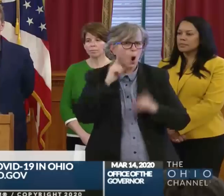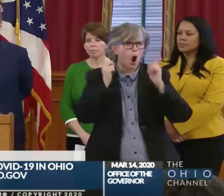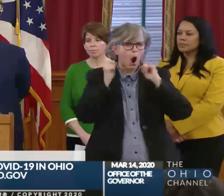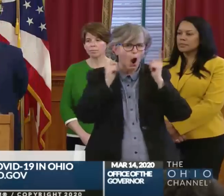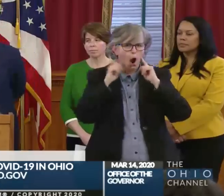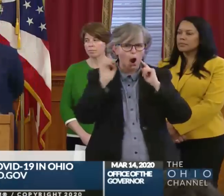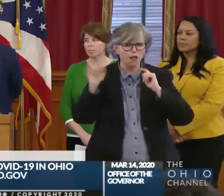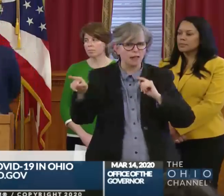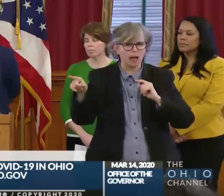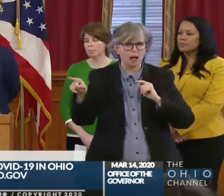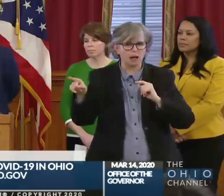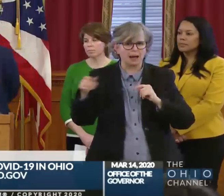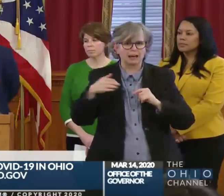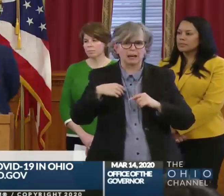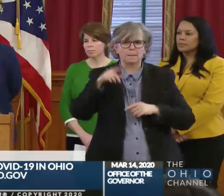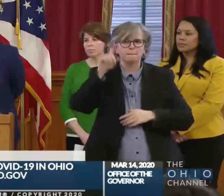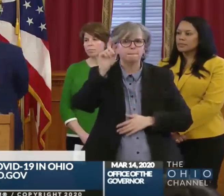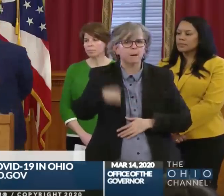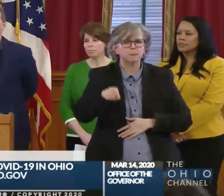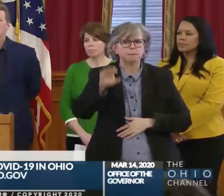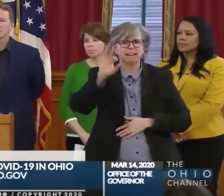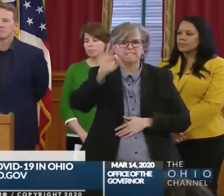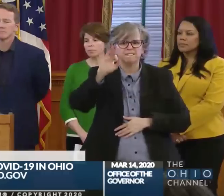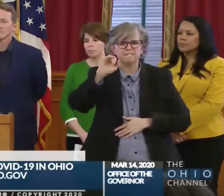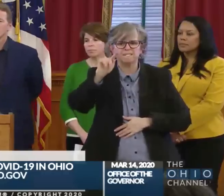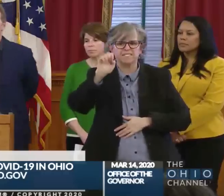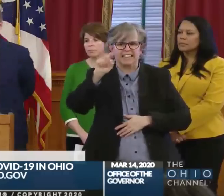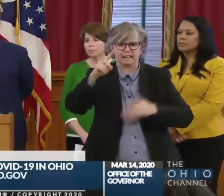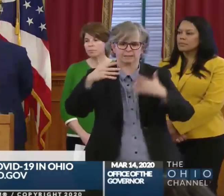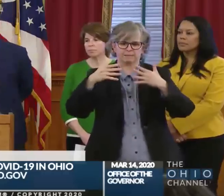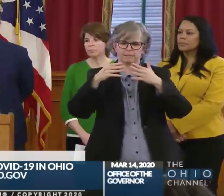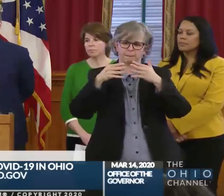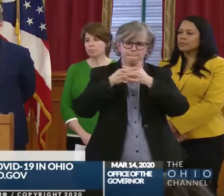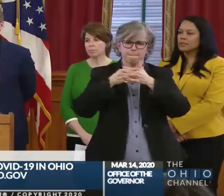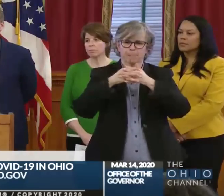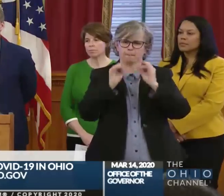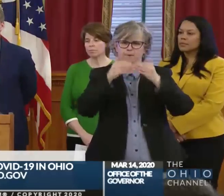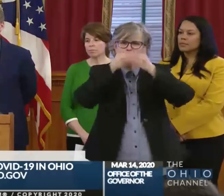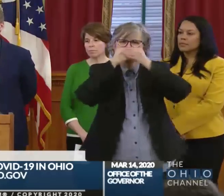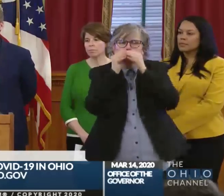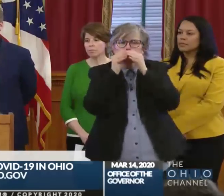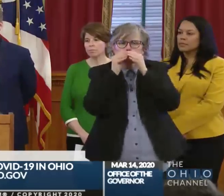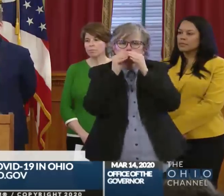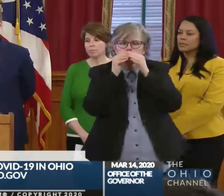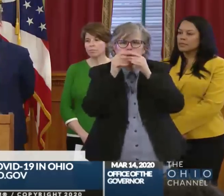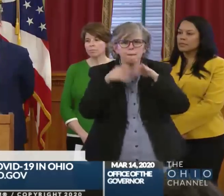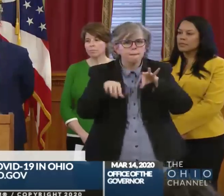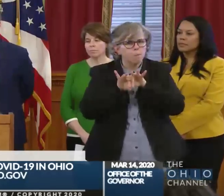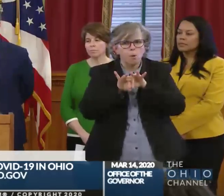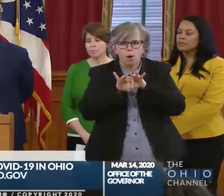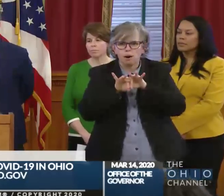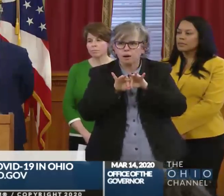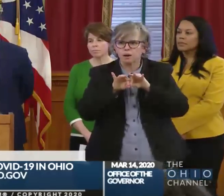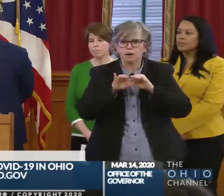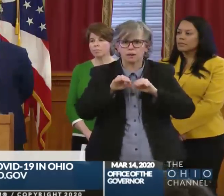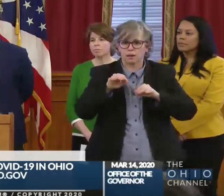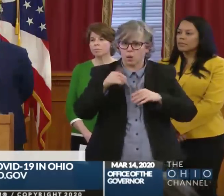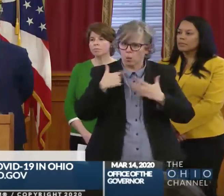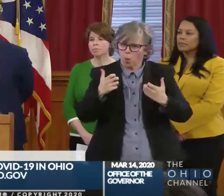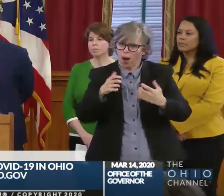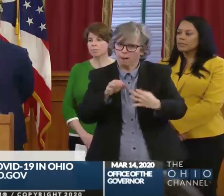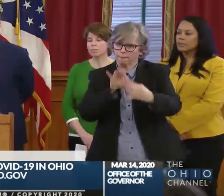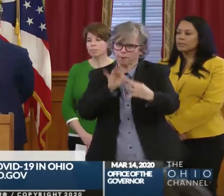one that has to be fitted to healthcare professionals. There's different sizing. It's important because you're getting that perfect seal.